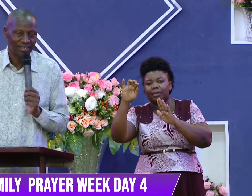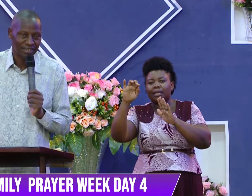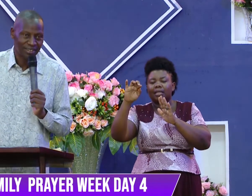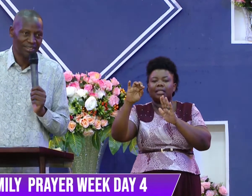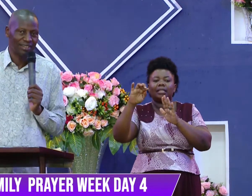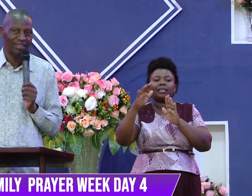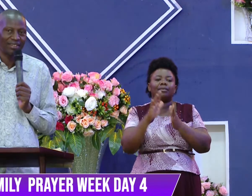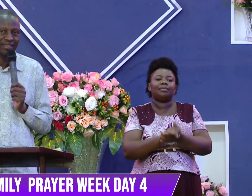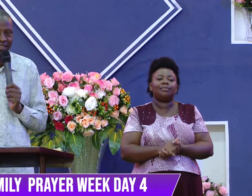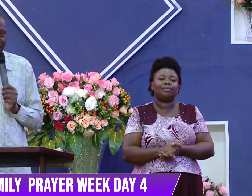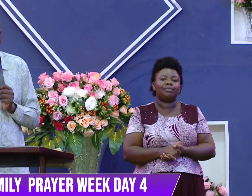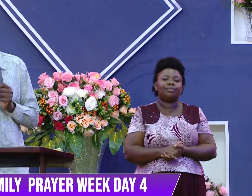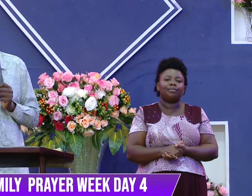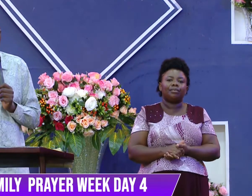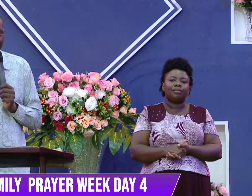We'll find them in Matthew